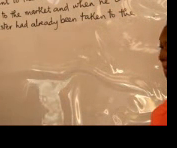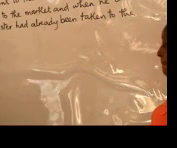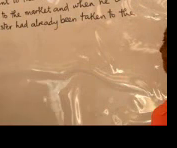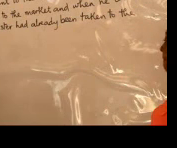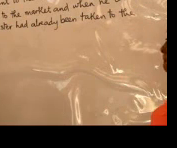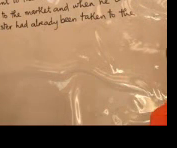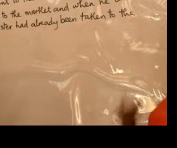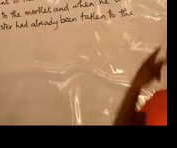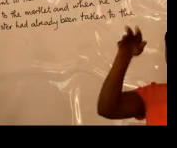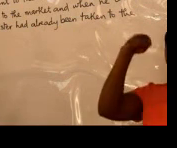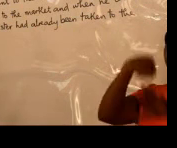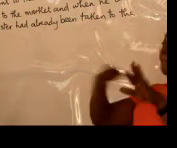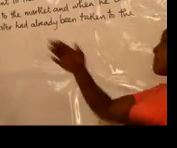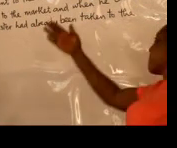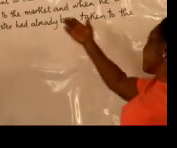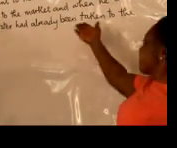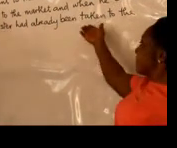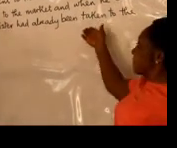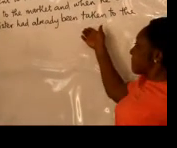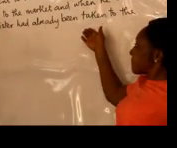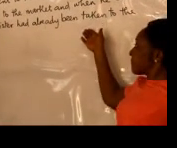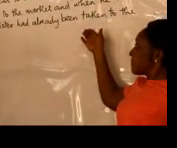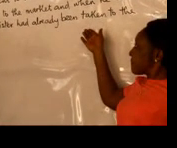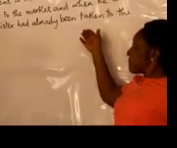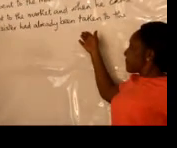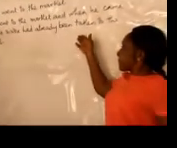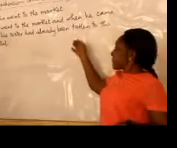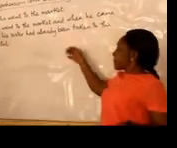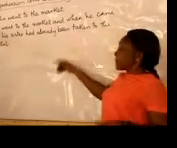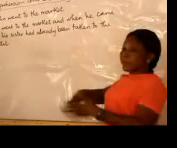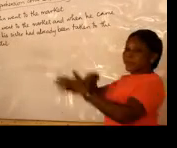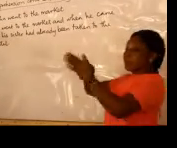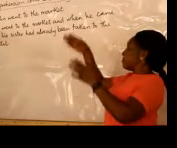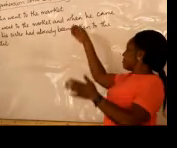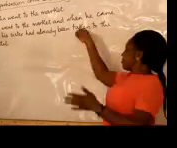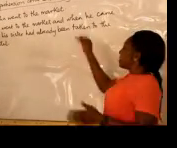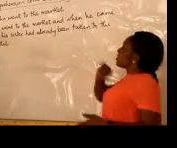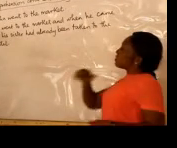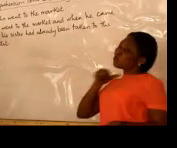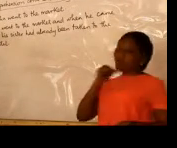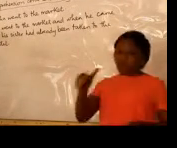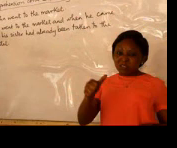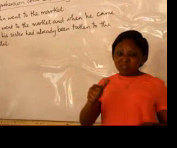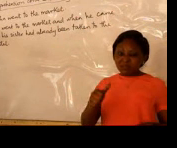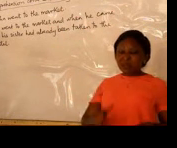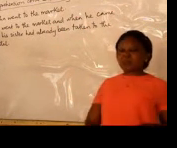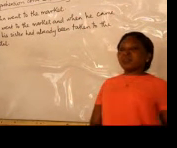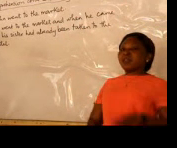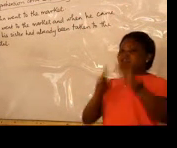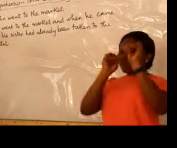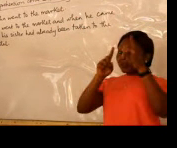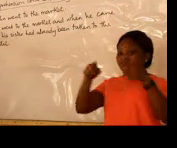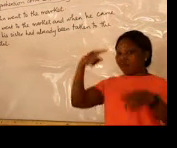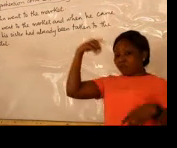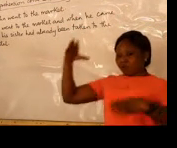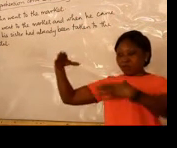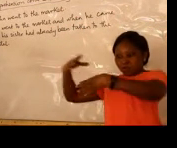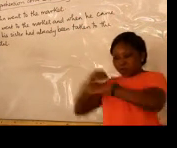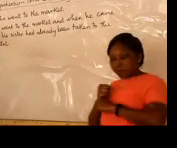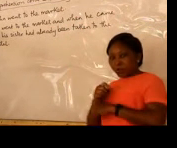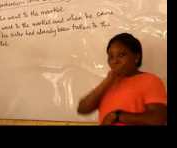look at this. This is not an answer to summary question. You are gossiping.